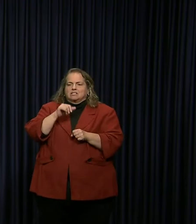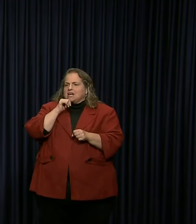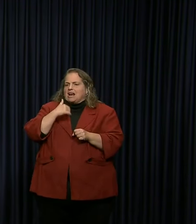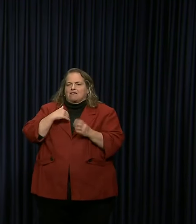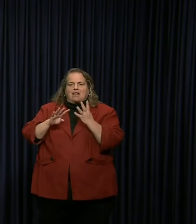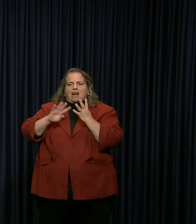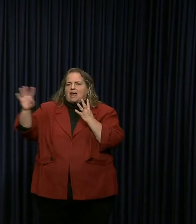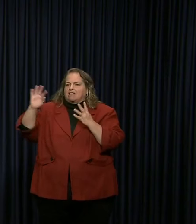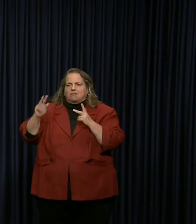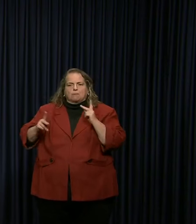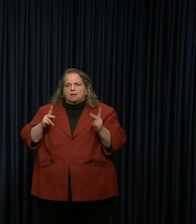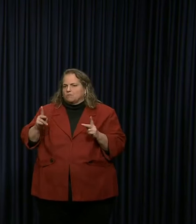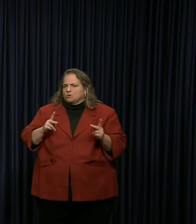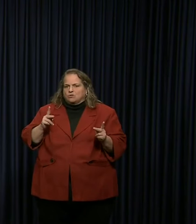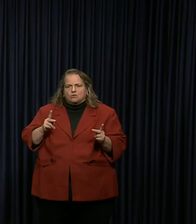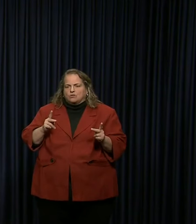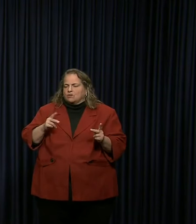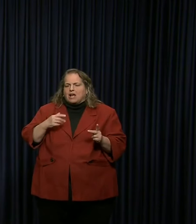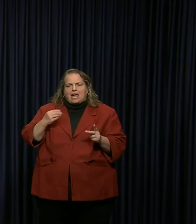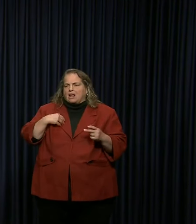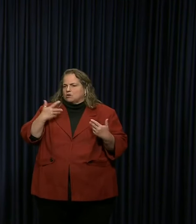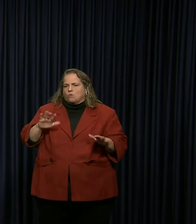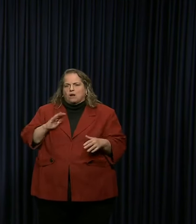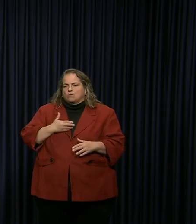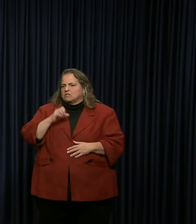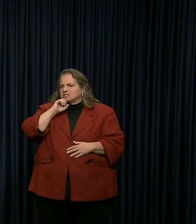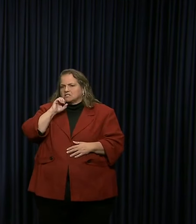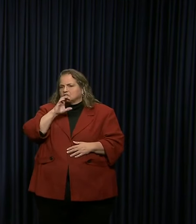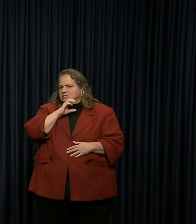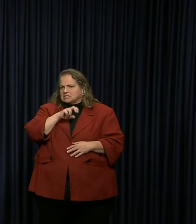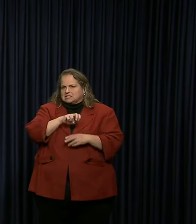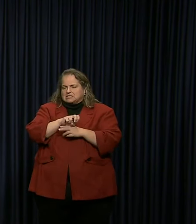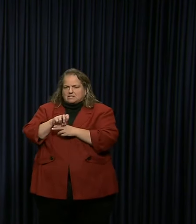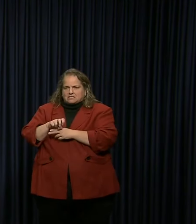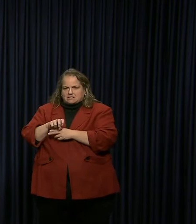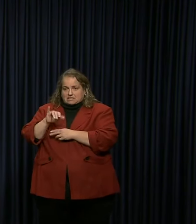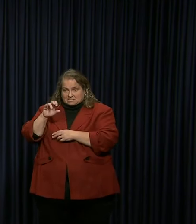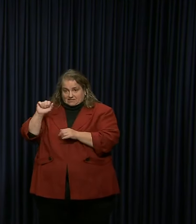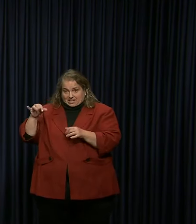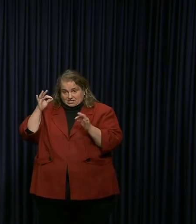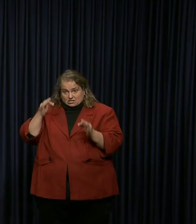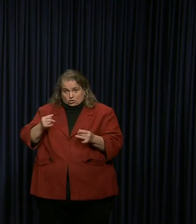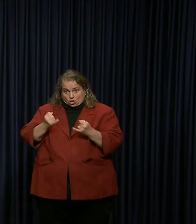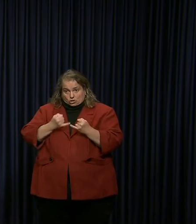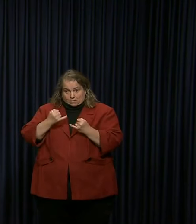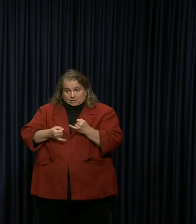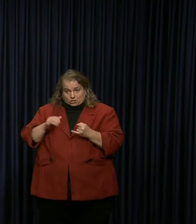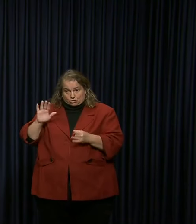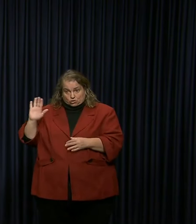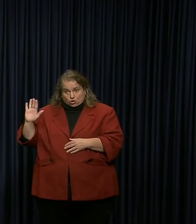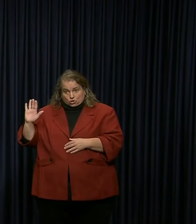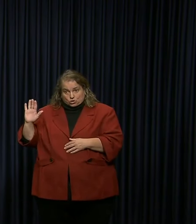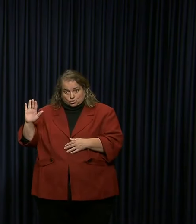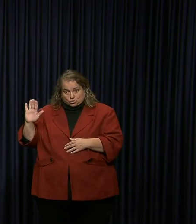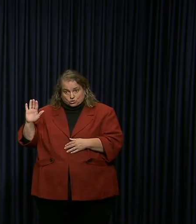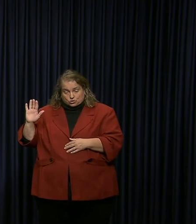people, and we don't have primarily our seniors sitting there in the polling location. Is that decision ultimately going to be yours and the State